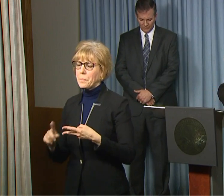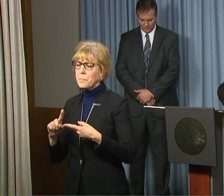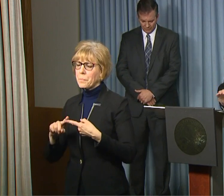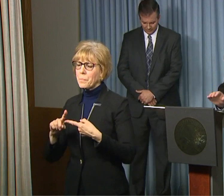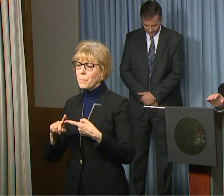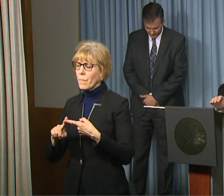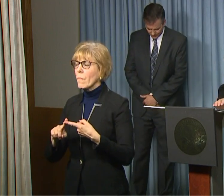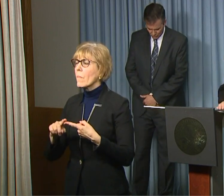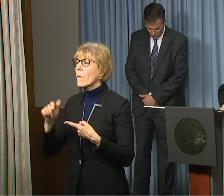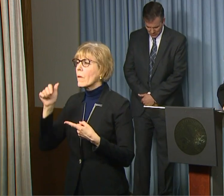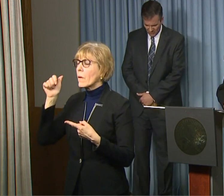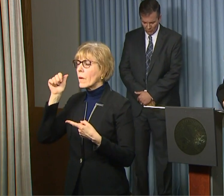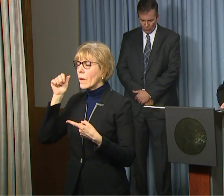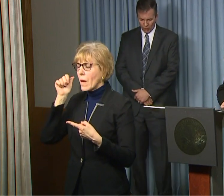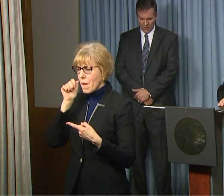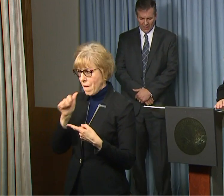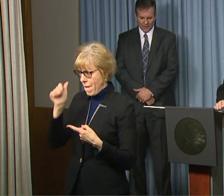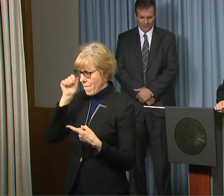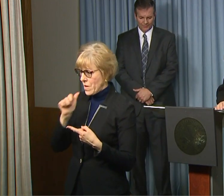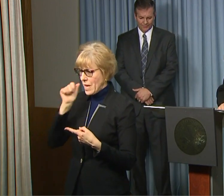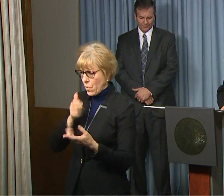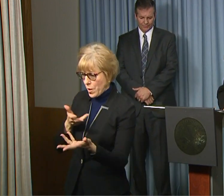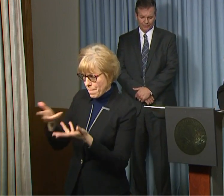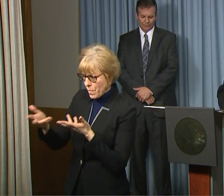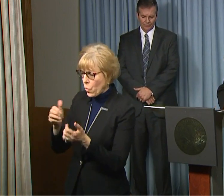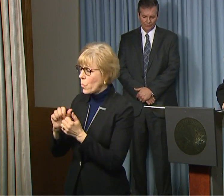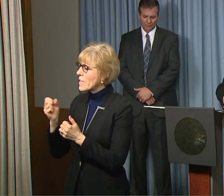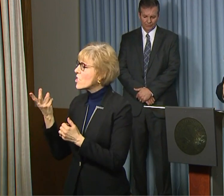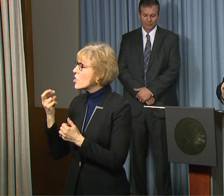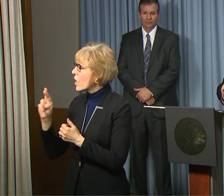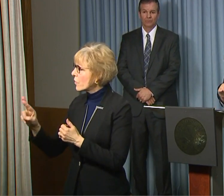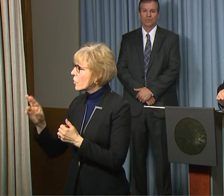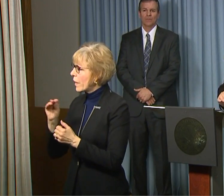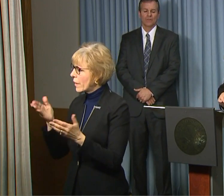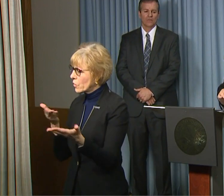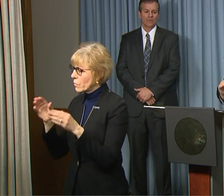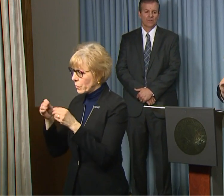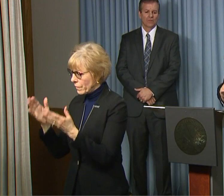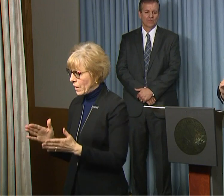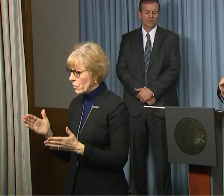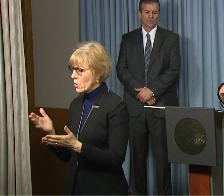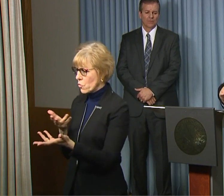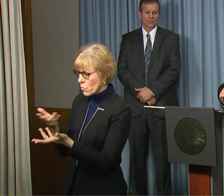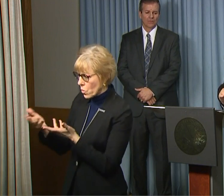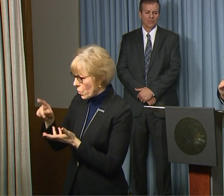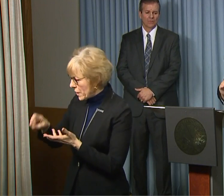we're in daily communication with our shelter and service providers to meet their needs. We need to meet those critical needs right